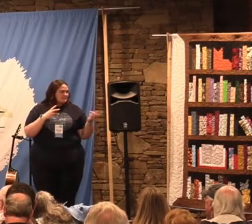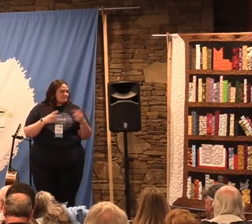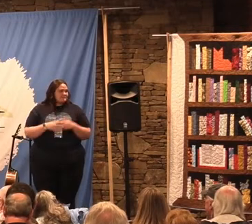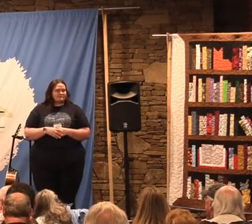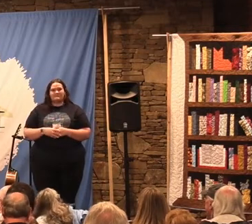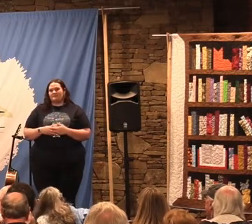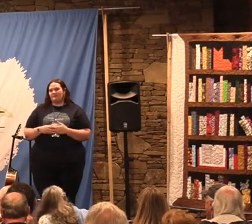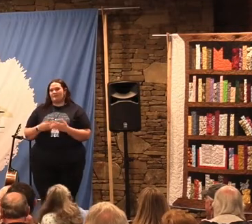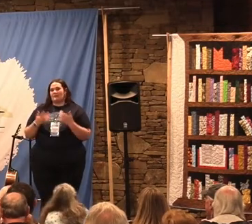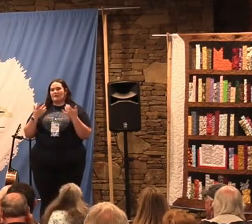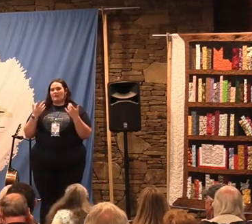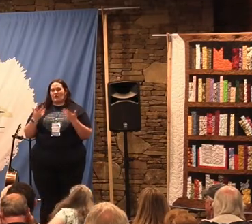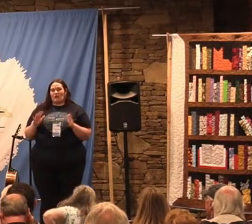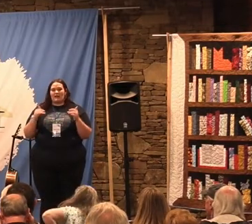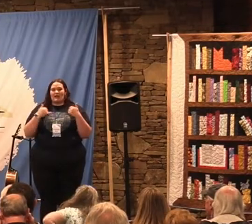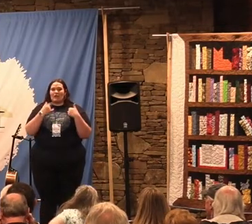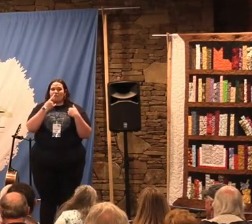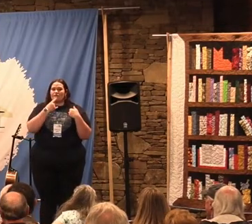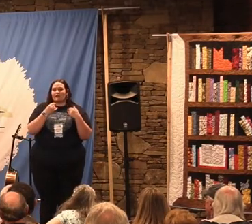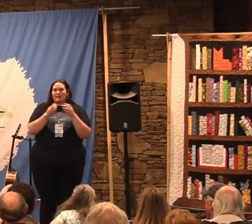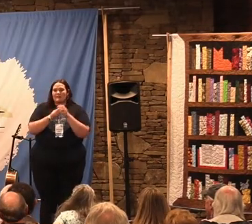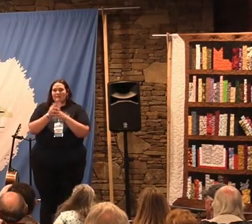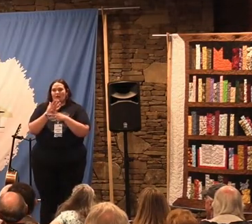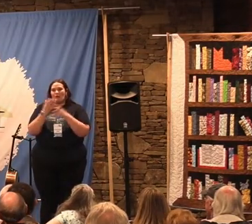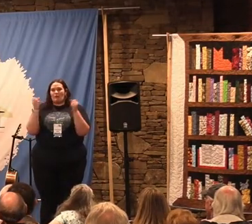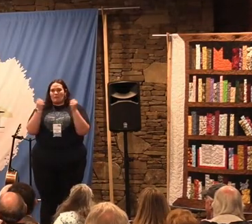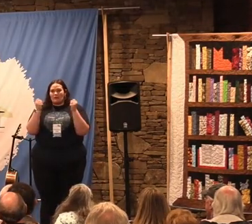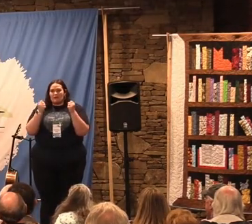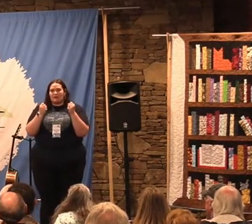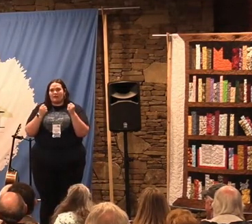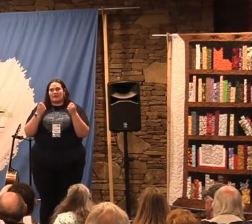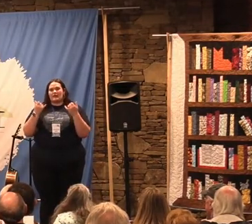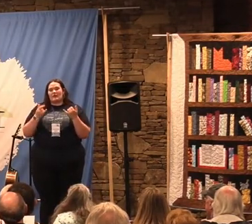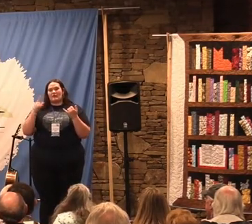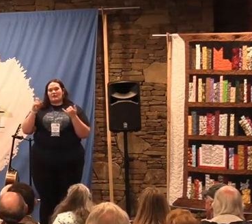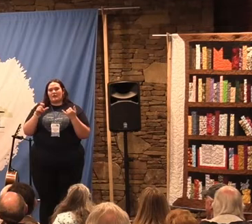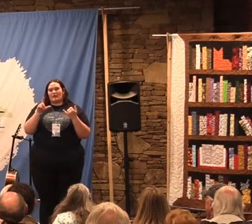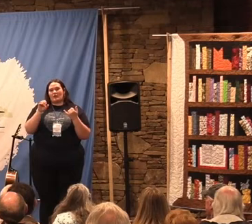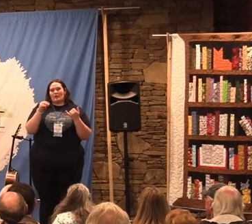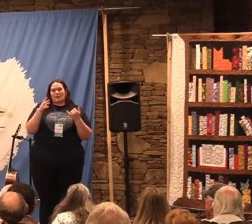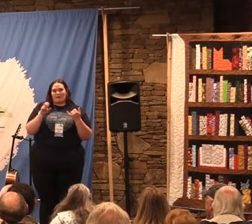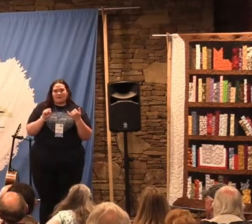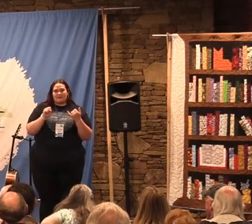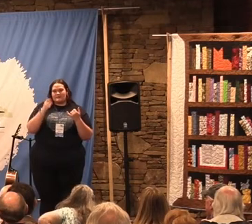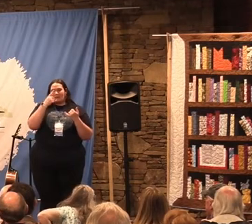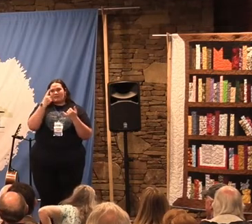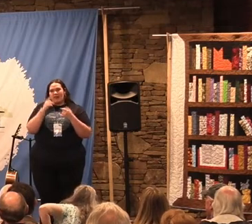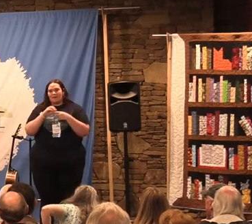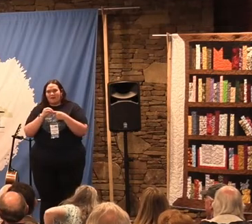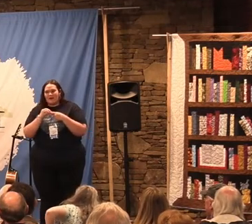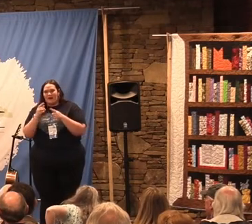we're in the middle of dogwood winter, so hold on to your hats. We only have locust, blackberry, and then britches winter to go.